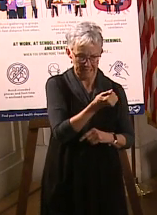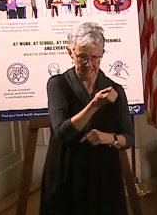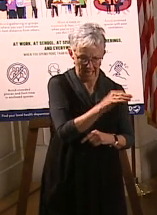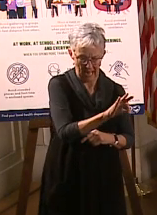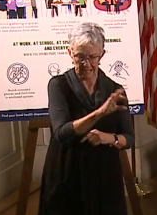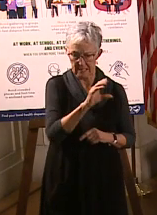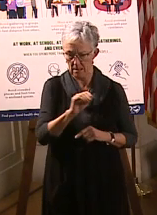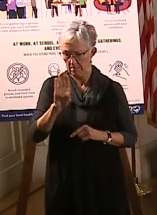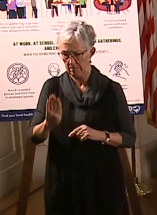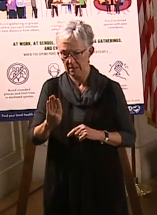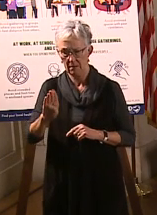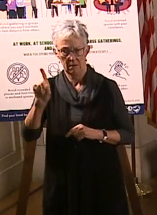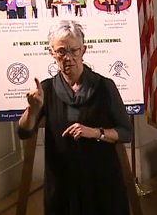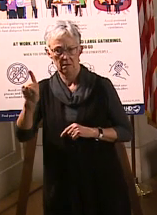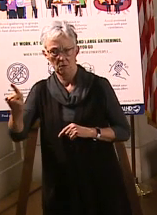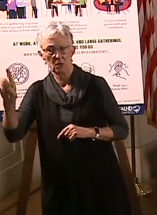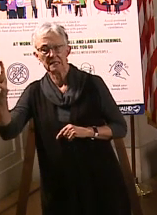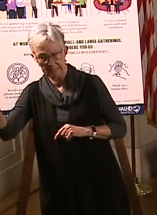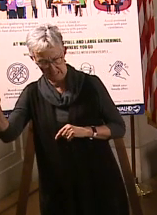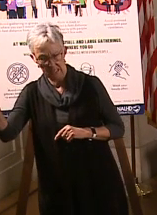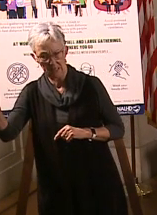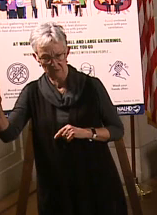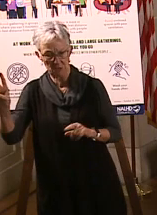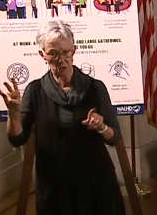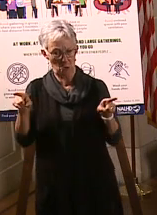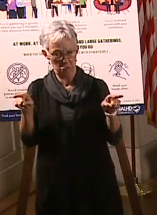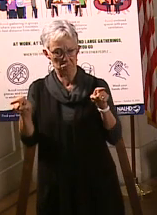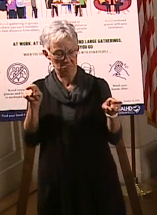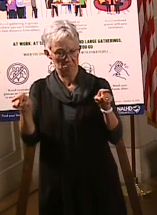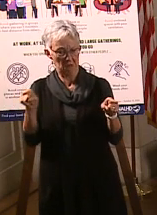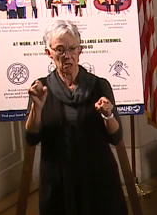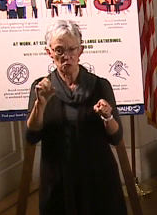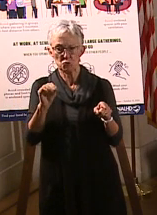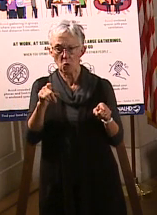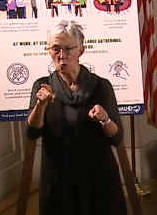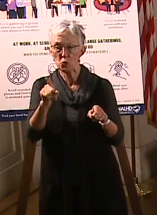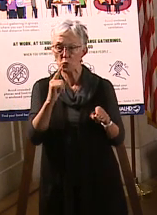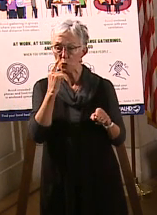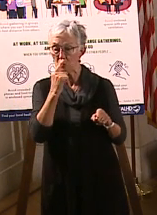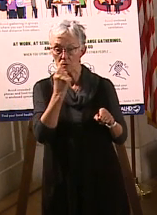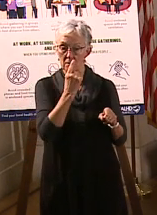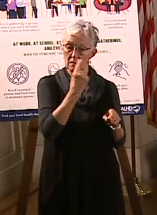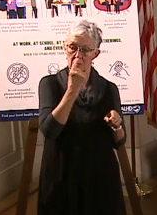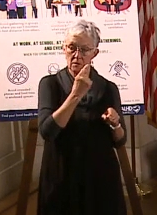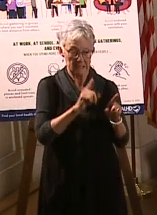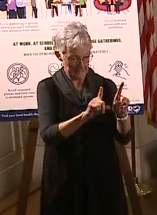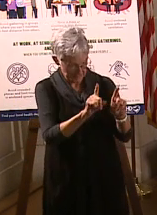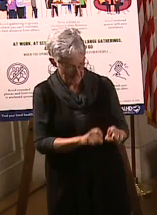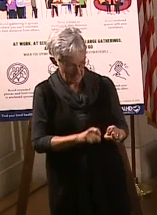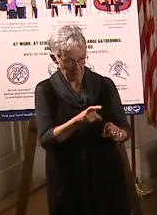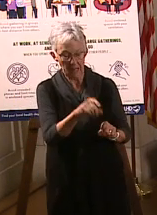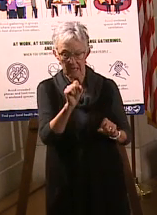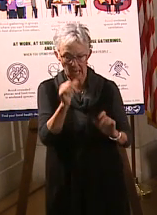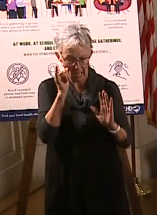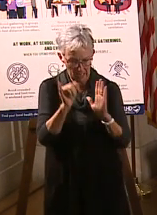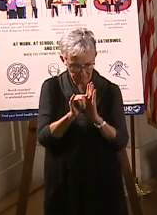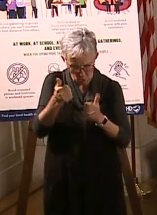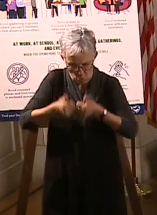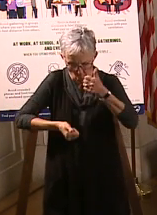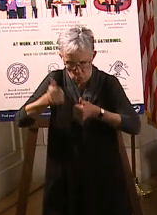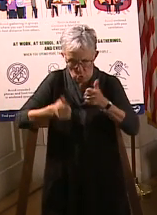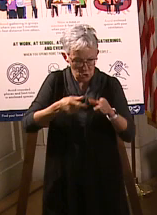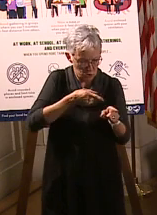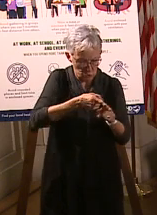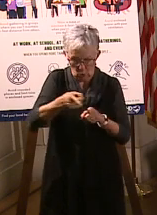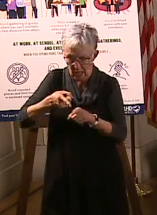in Nebraska can detect the SARS-CoV, even though it might be this mutant